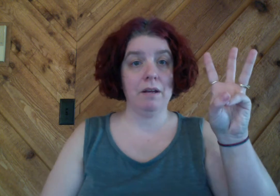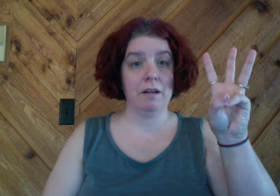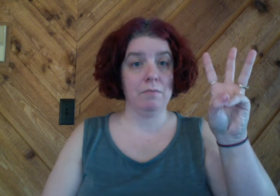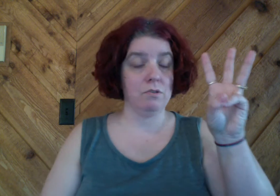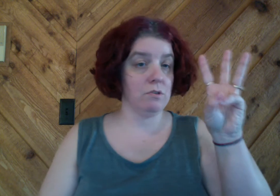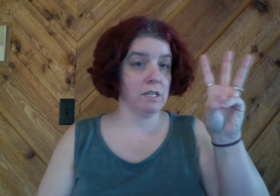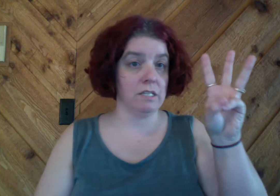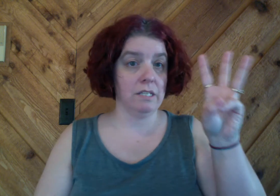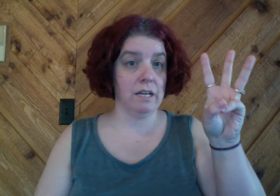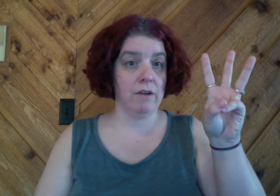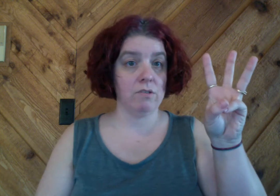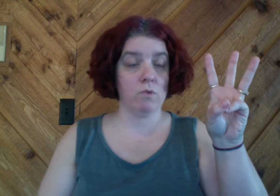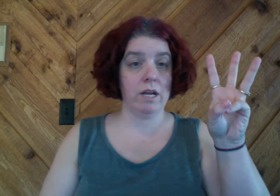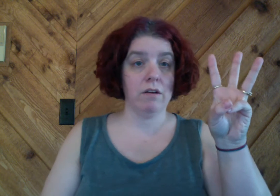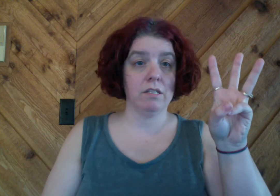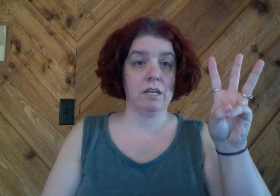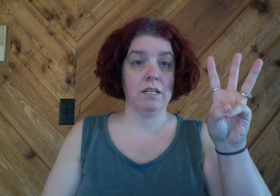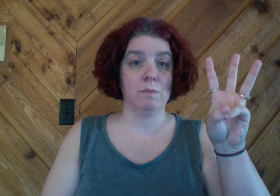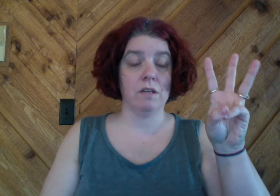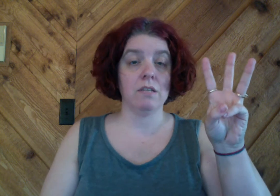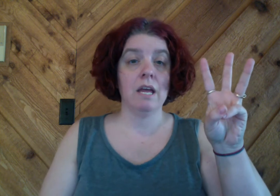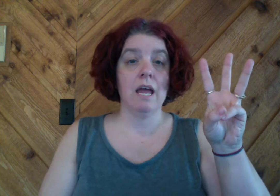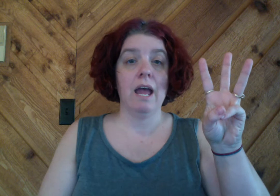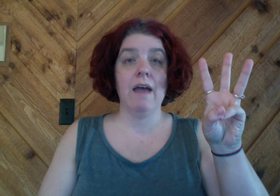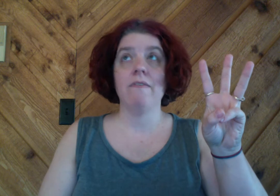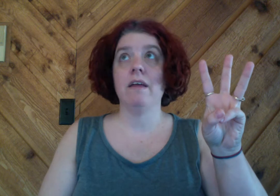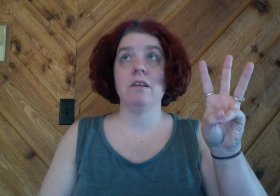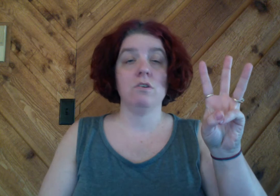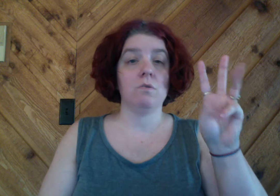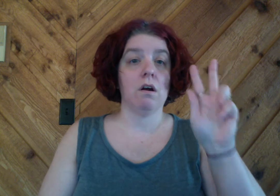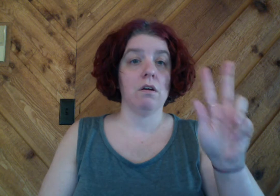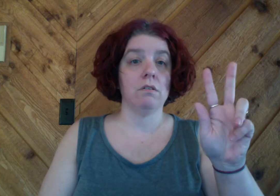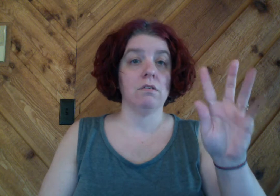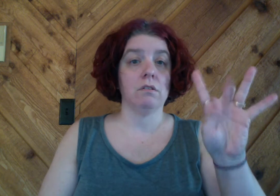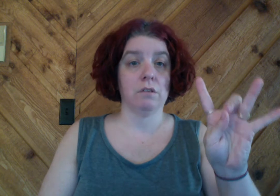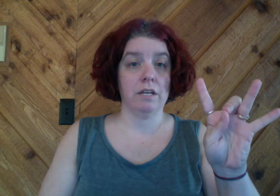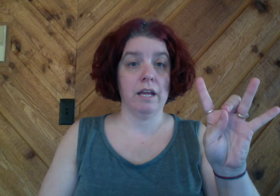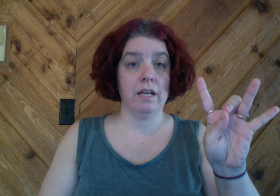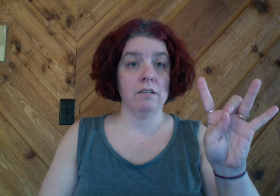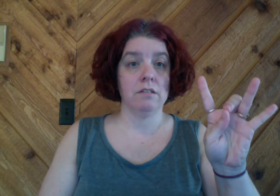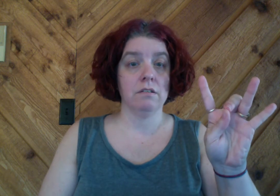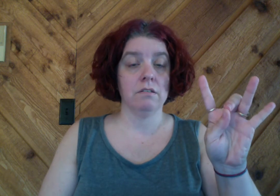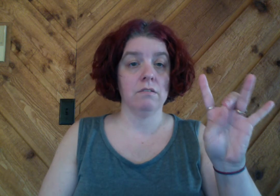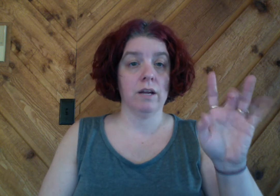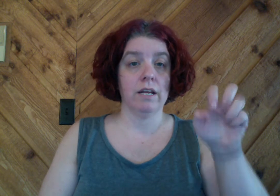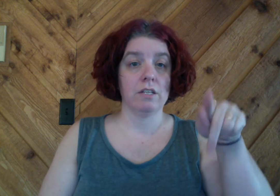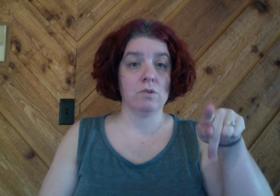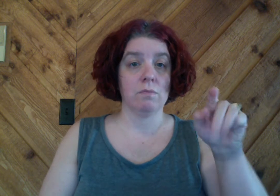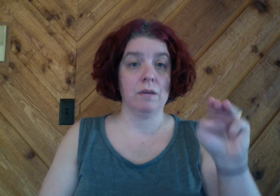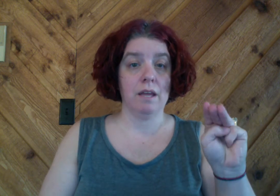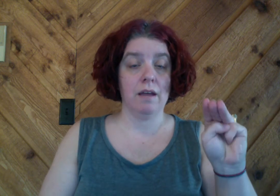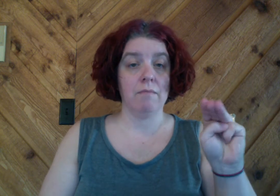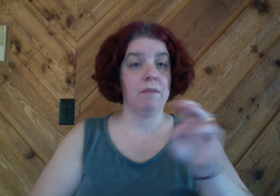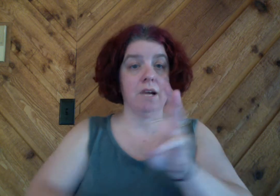so you can see it now. It's right here at sign space. And then you are 38 right next to it, p.m. I'm not going to